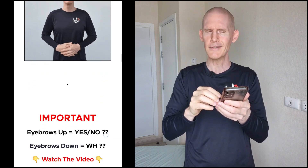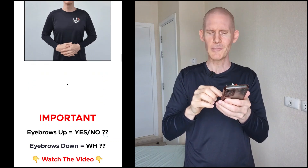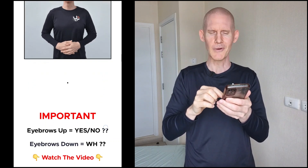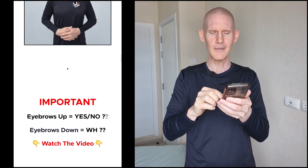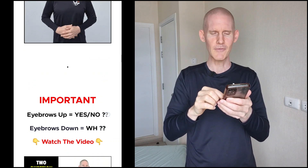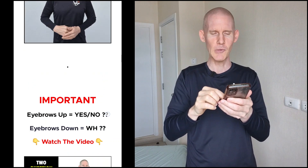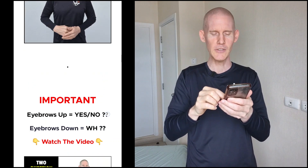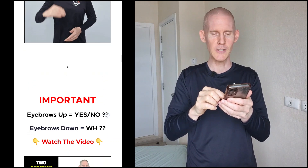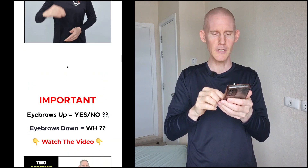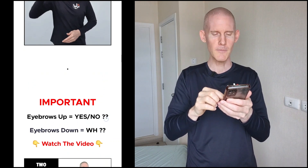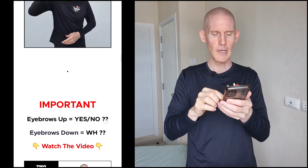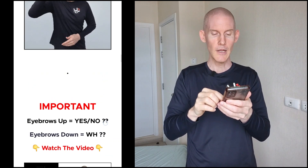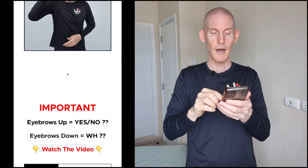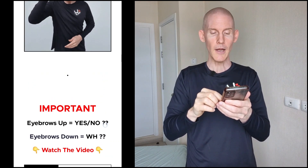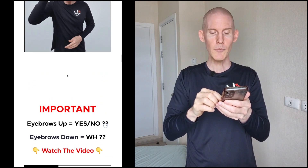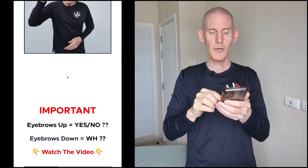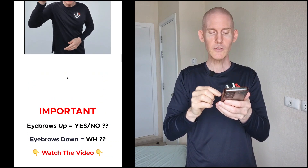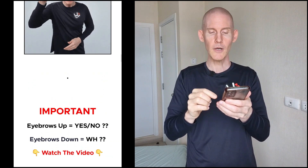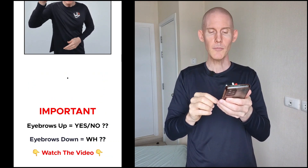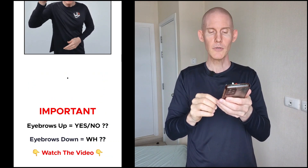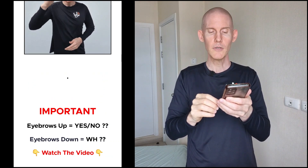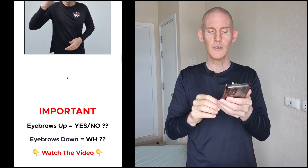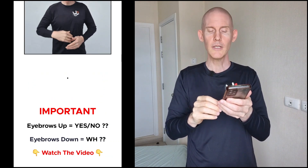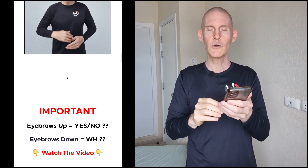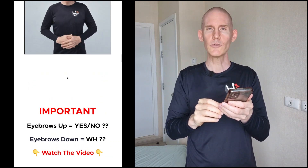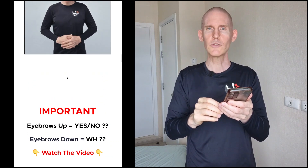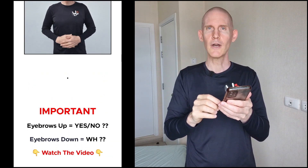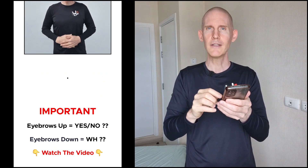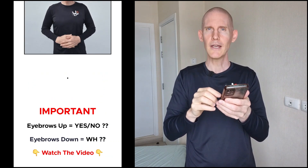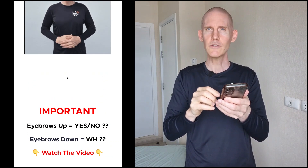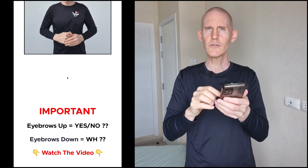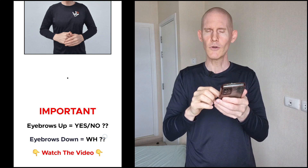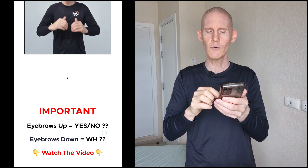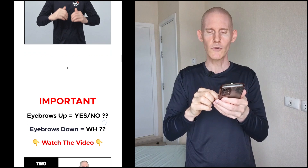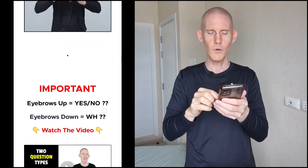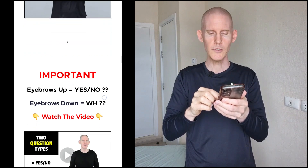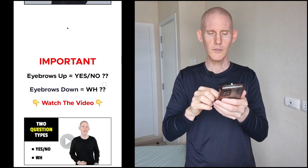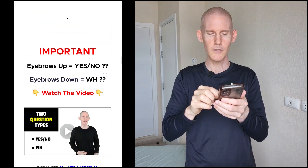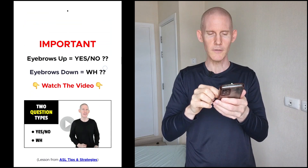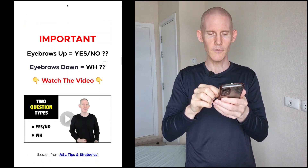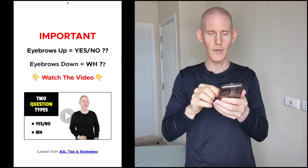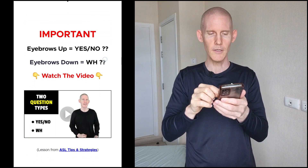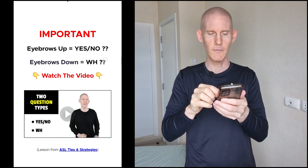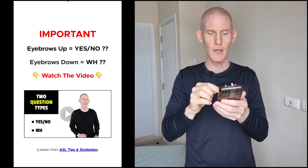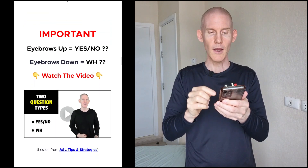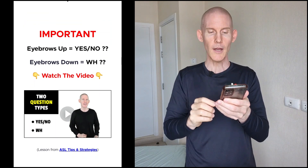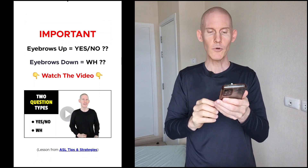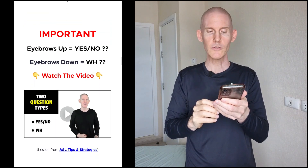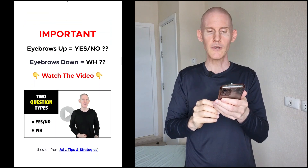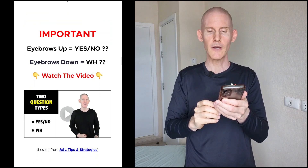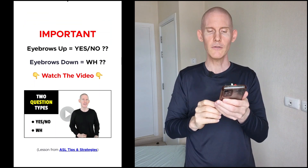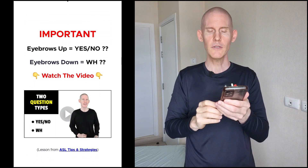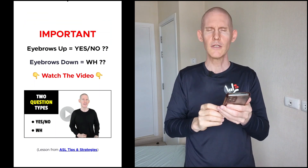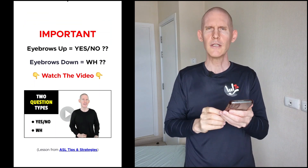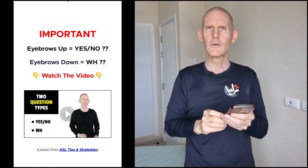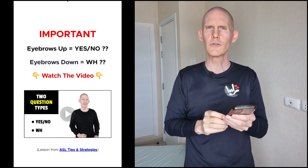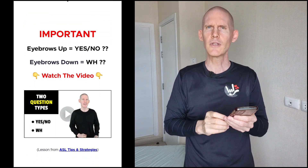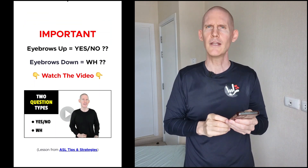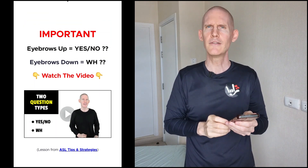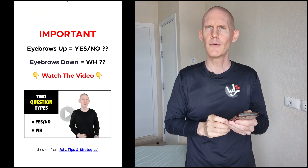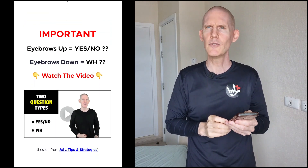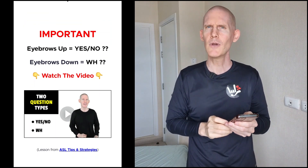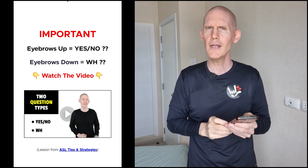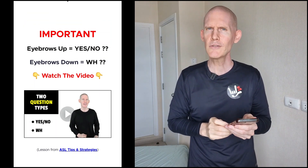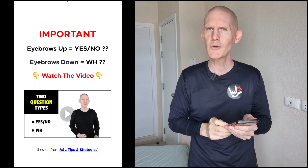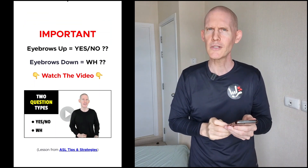important information here. Eyebrows up equals a yes/no question, right? Eyebrows down equals